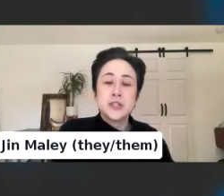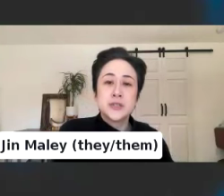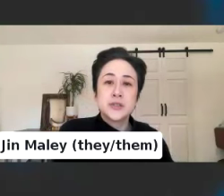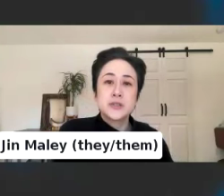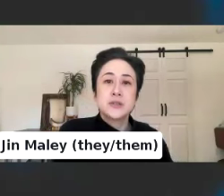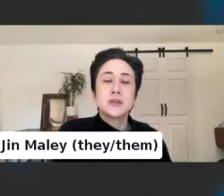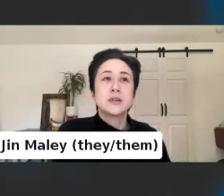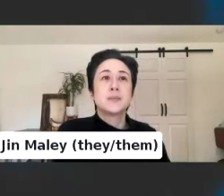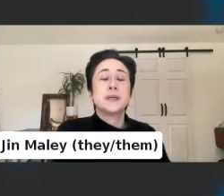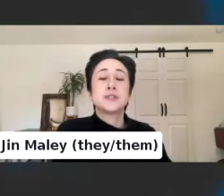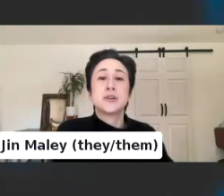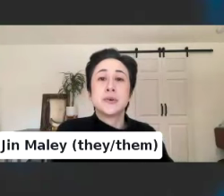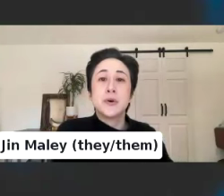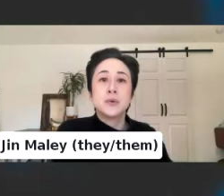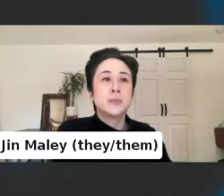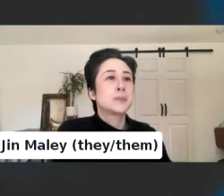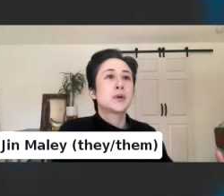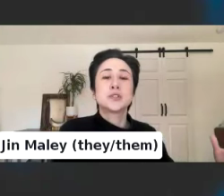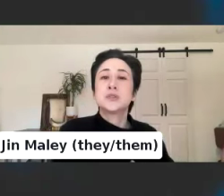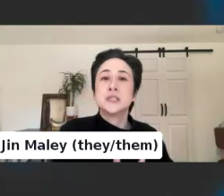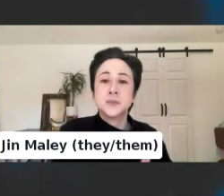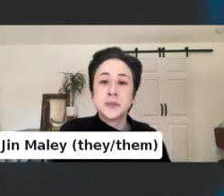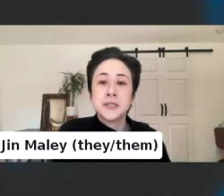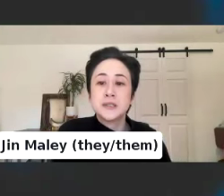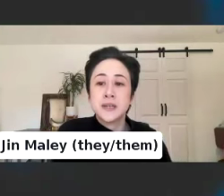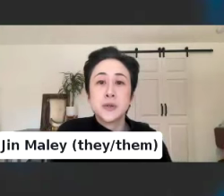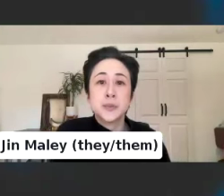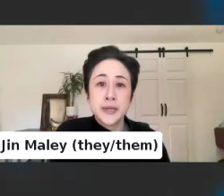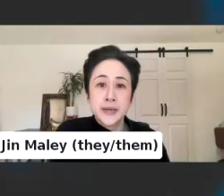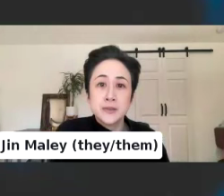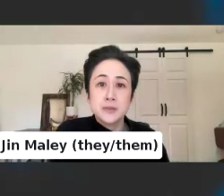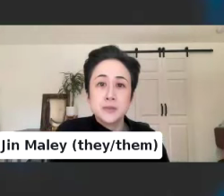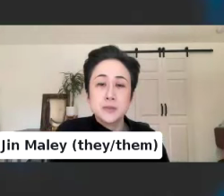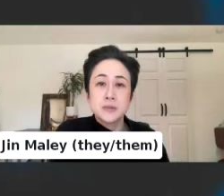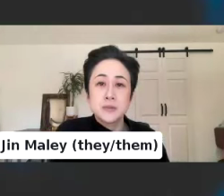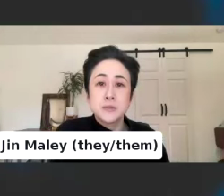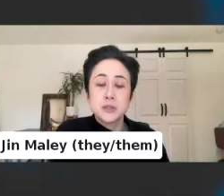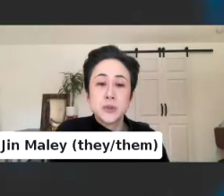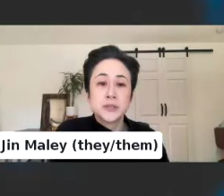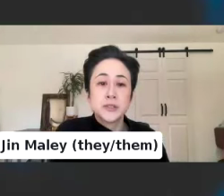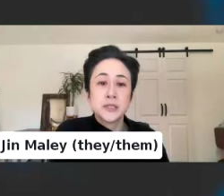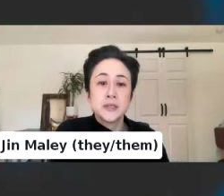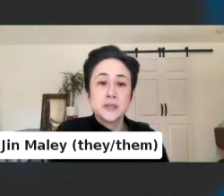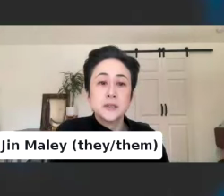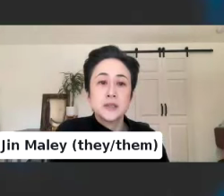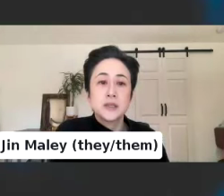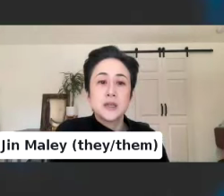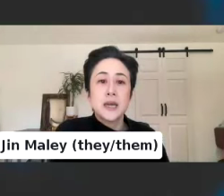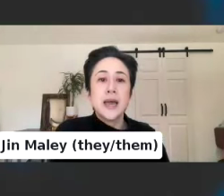the images, based on your own personal experience that you're bringing to what you're